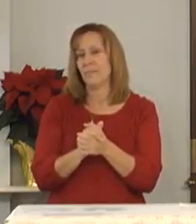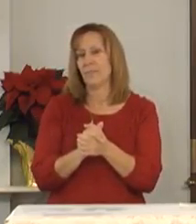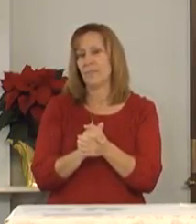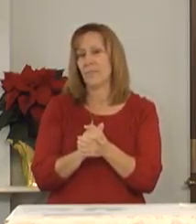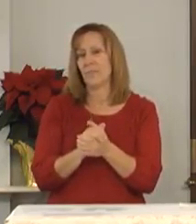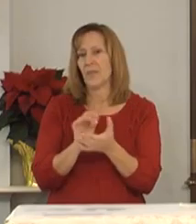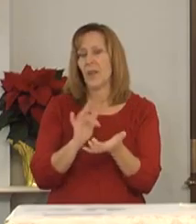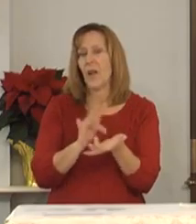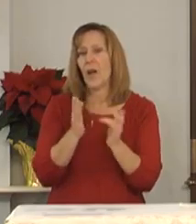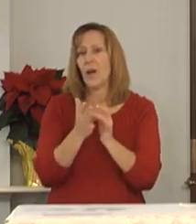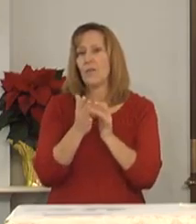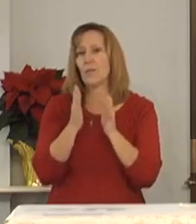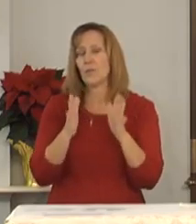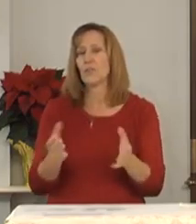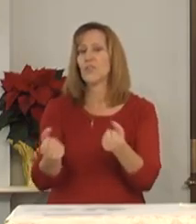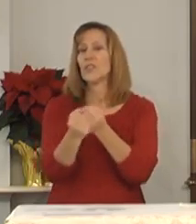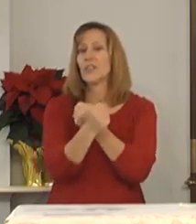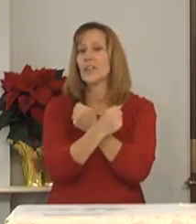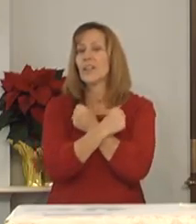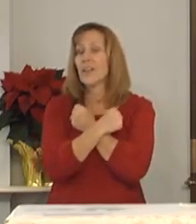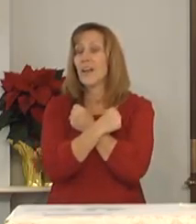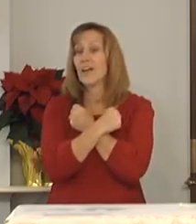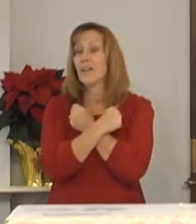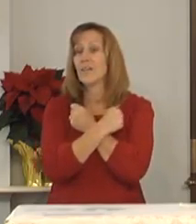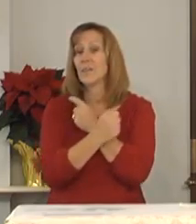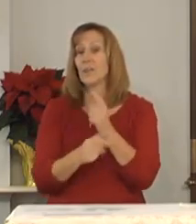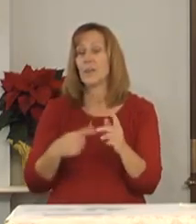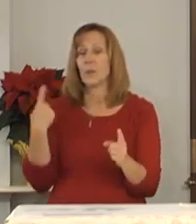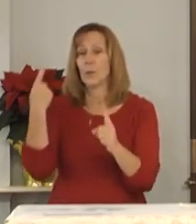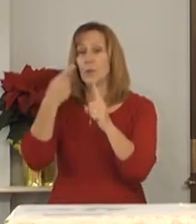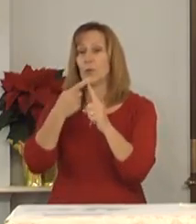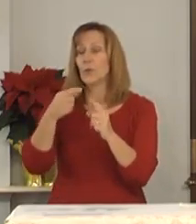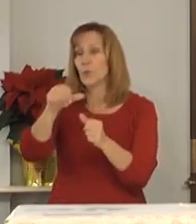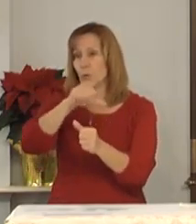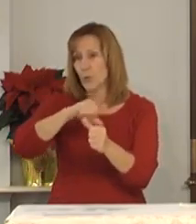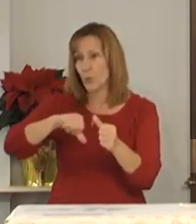of Christian love and charity towards one another.